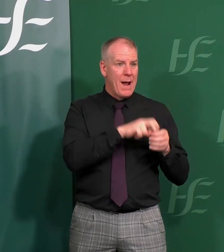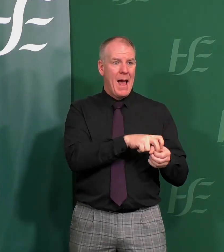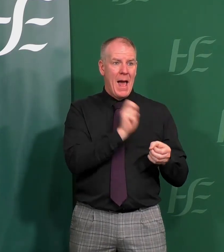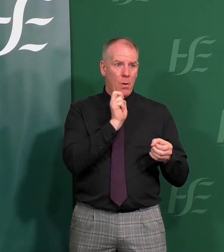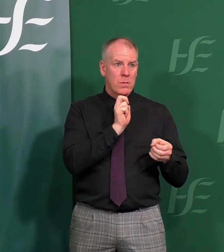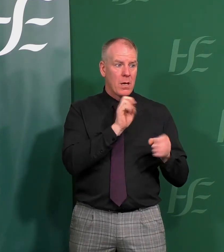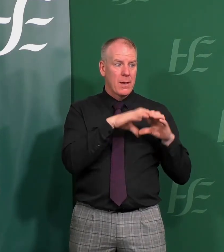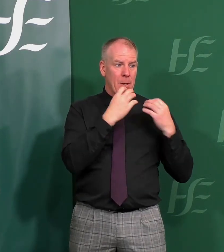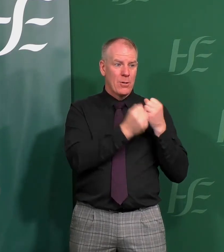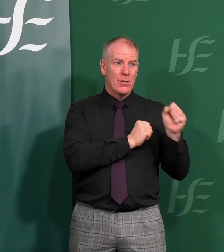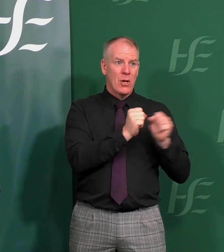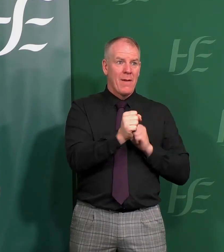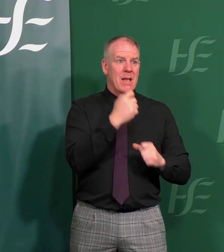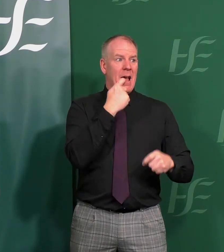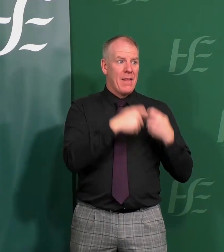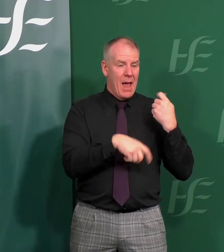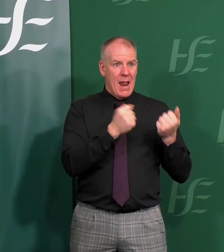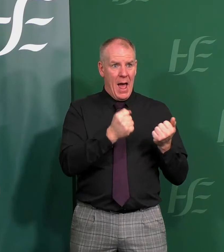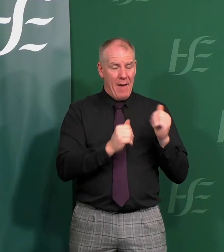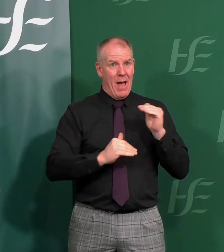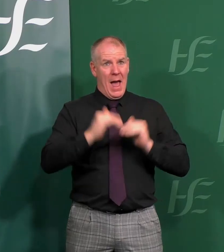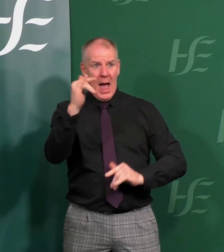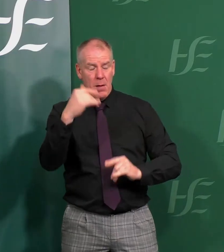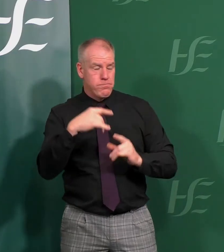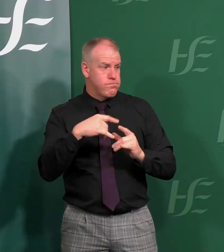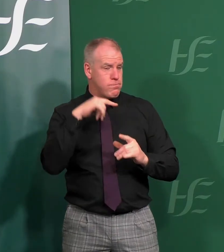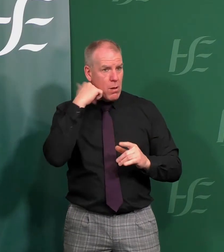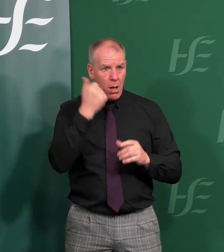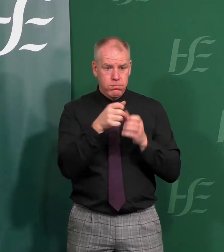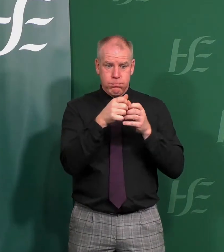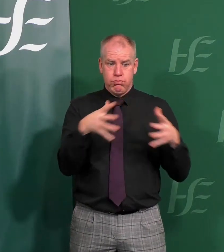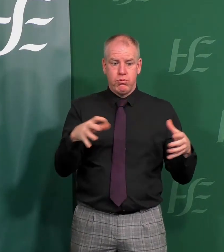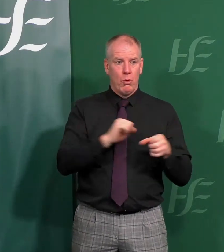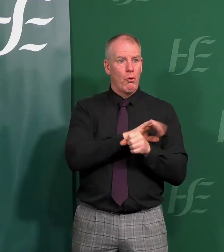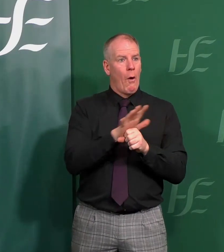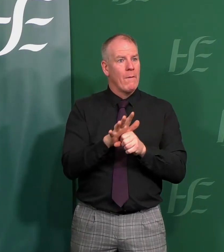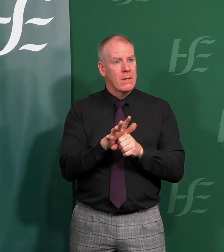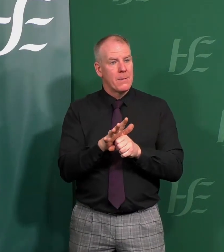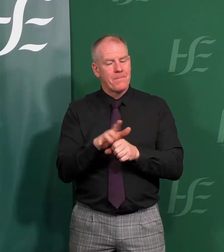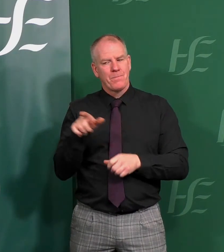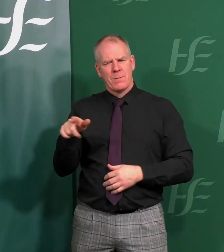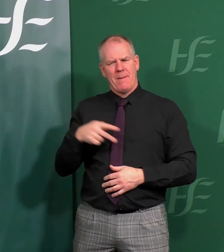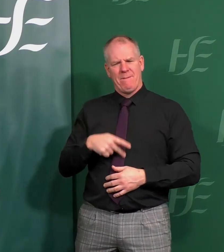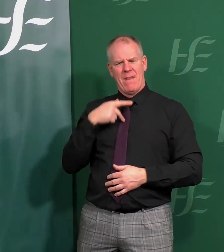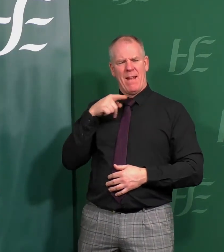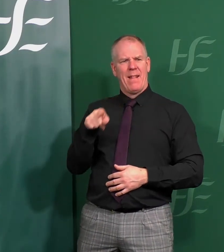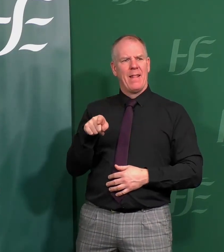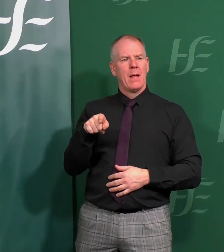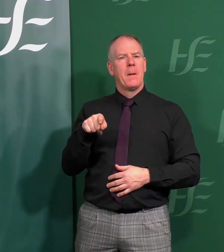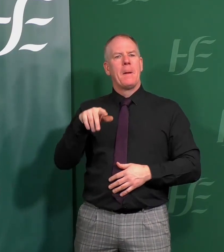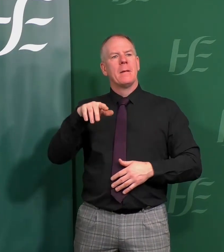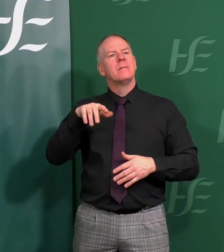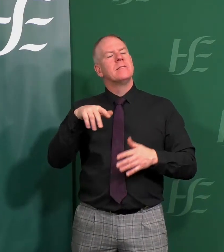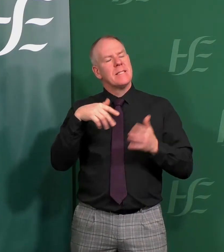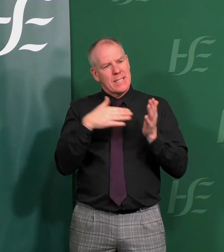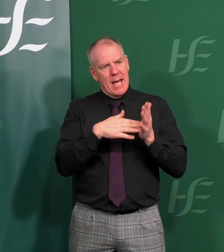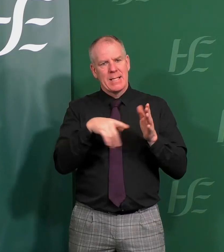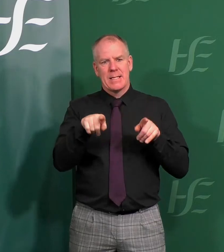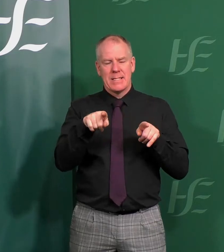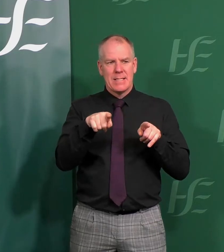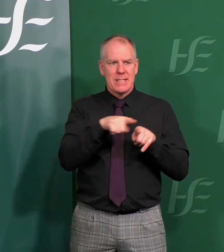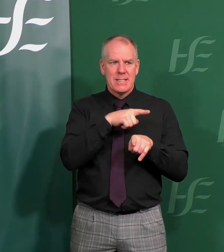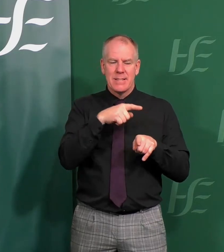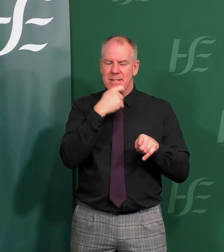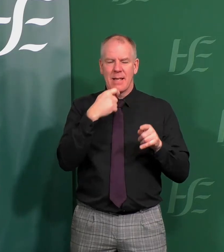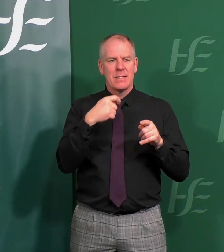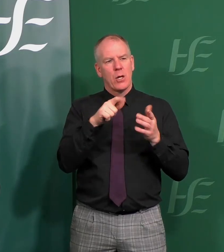community services, just to give a couple of examples. So our judgment on it is that we could be at least 12.5%